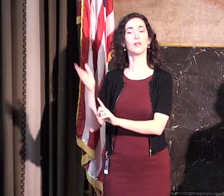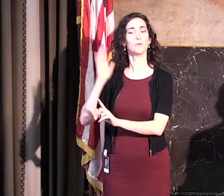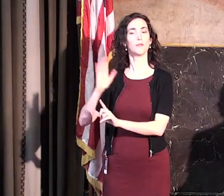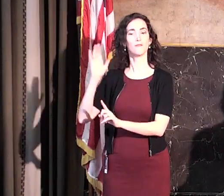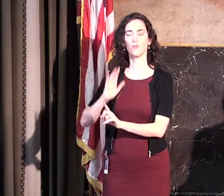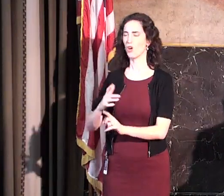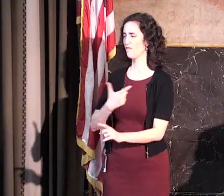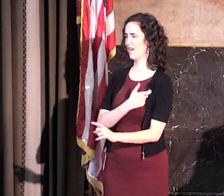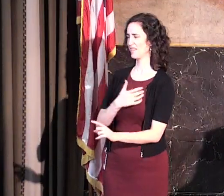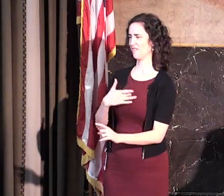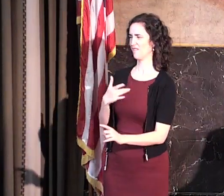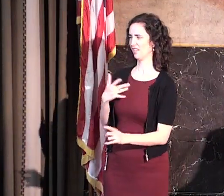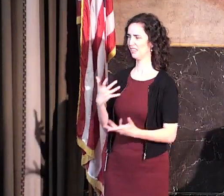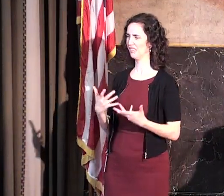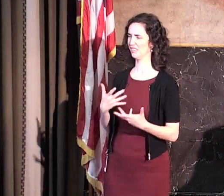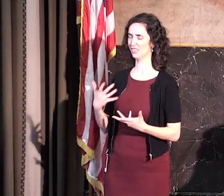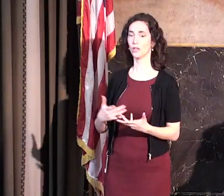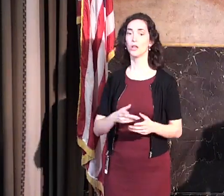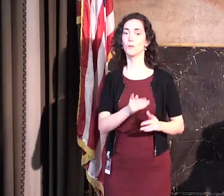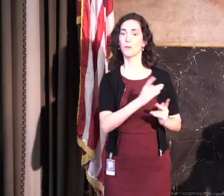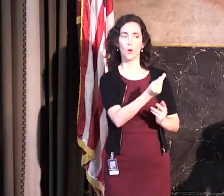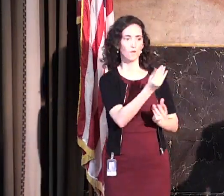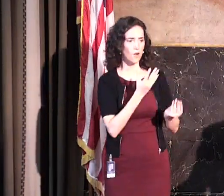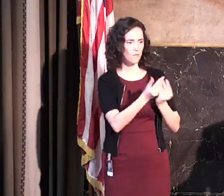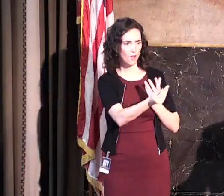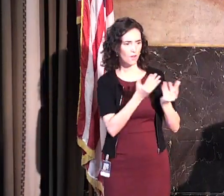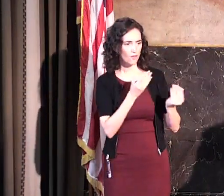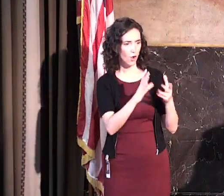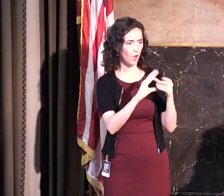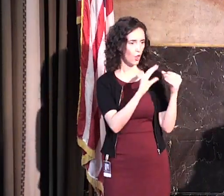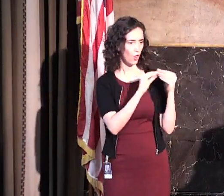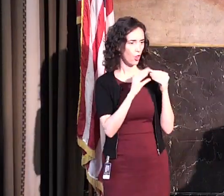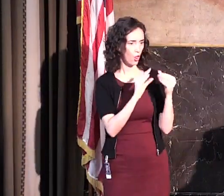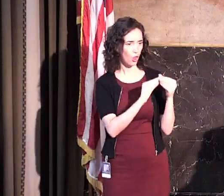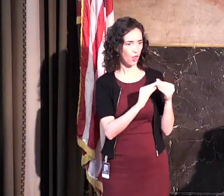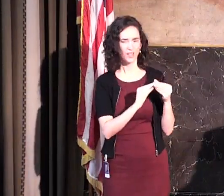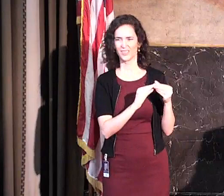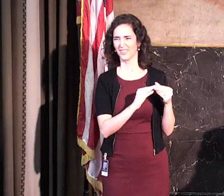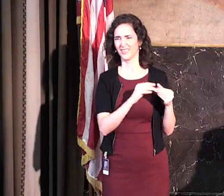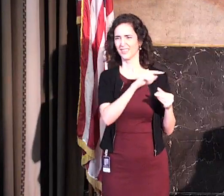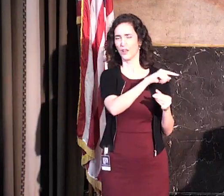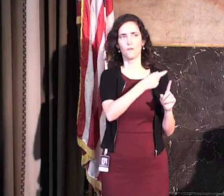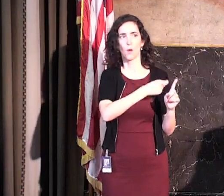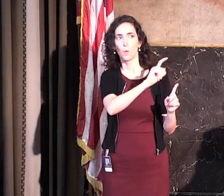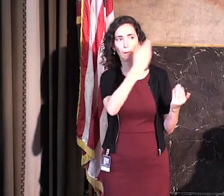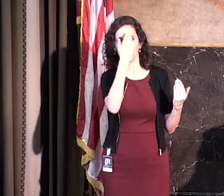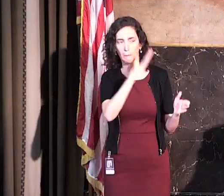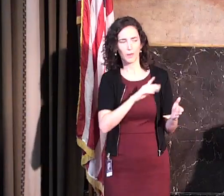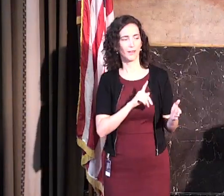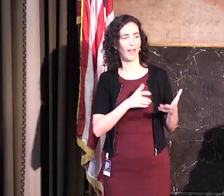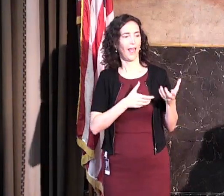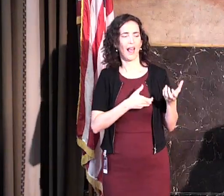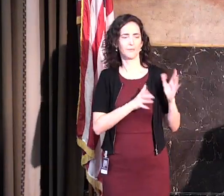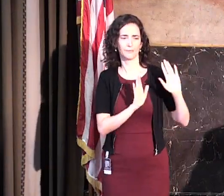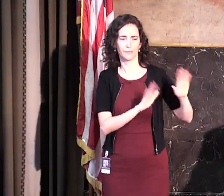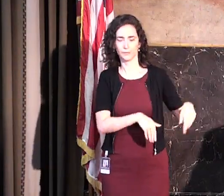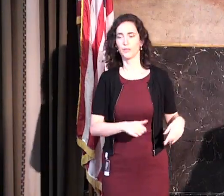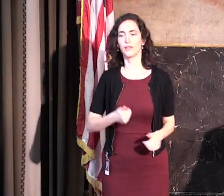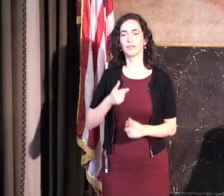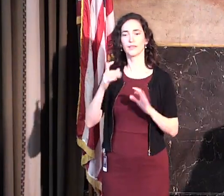on the information that he was being given by others and untrustworthy sources, and he did his